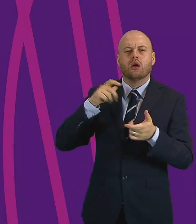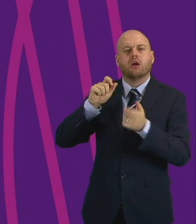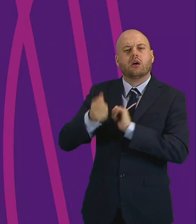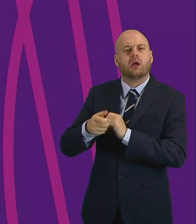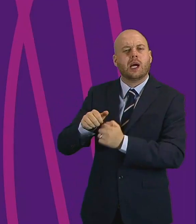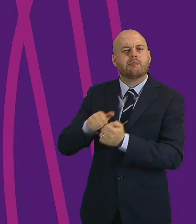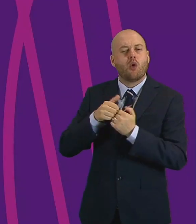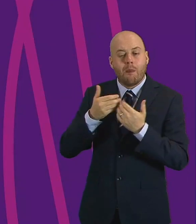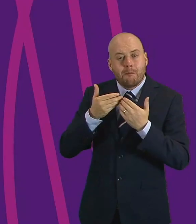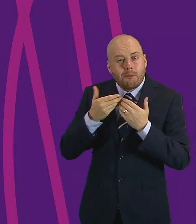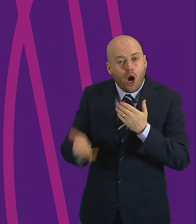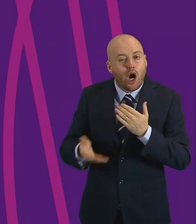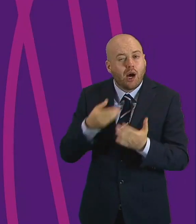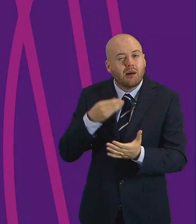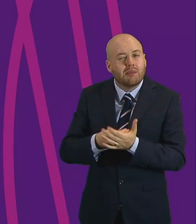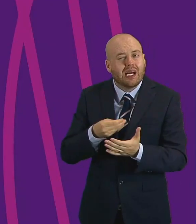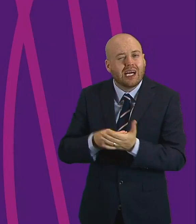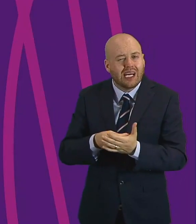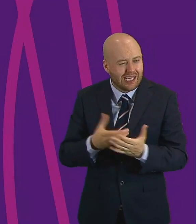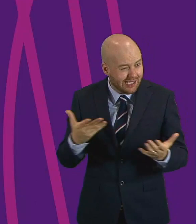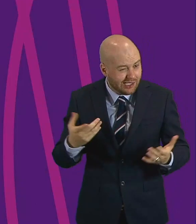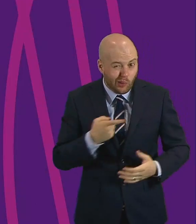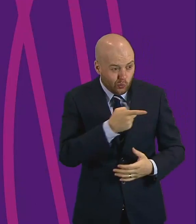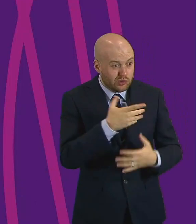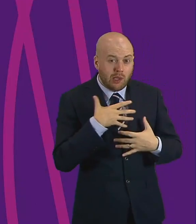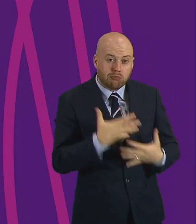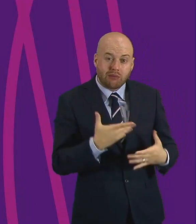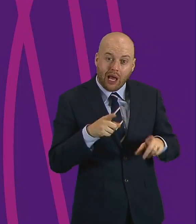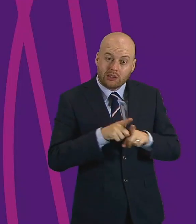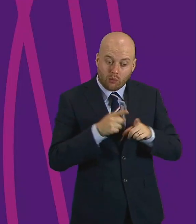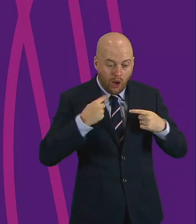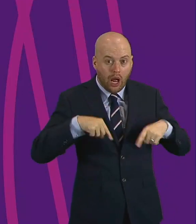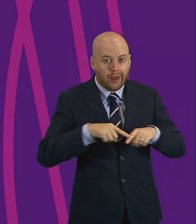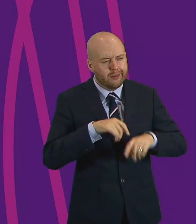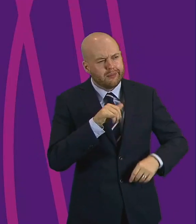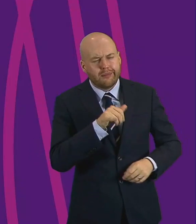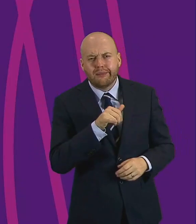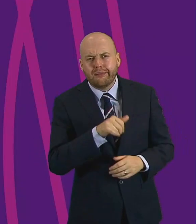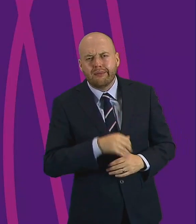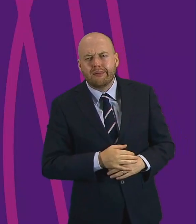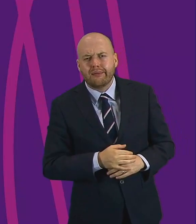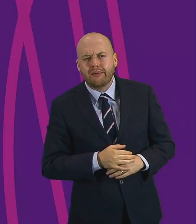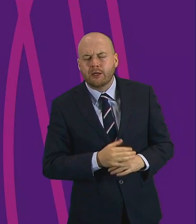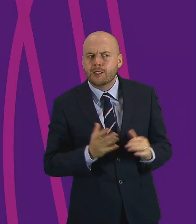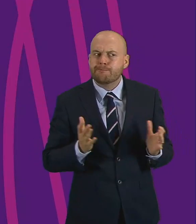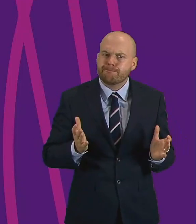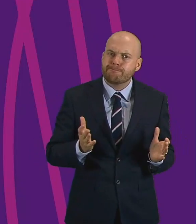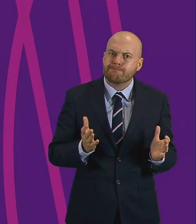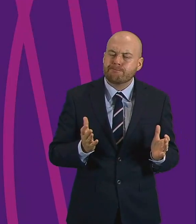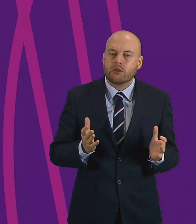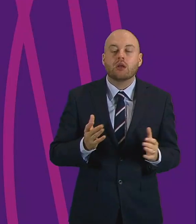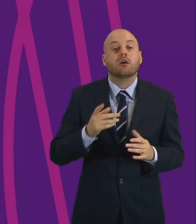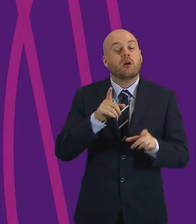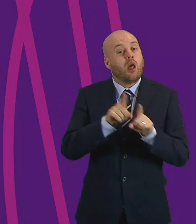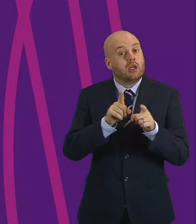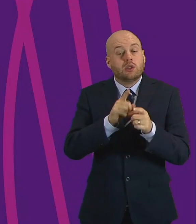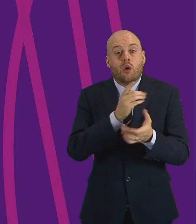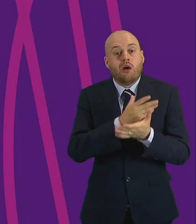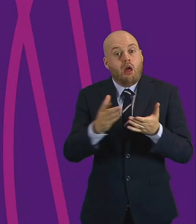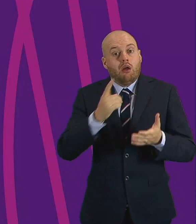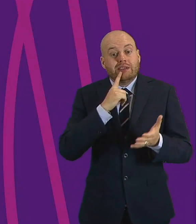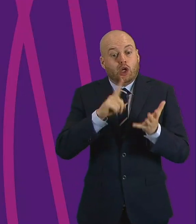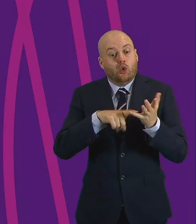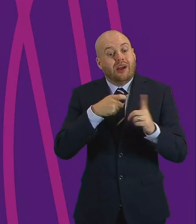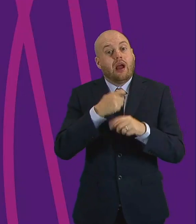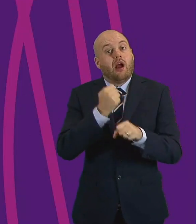the Finance Committee said, quoting Professor Gallagher, that this issue was a red herring. And he was also very clear that the UK government's ability